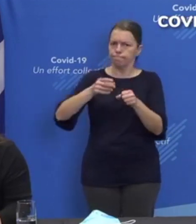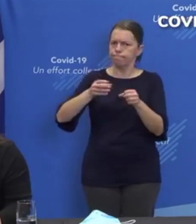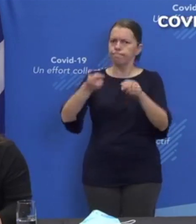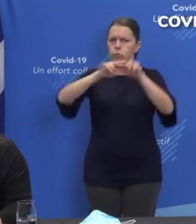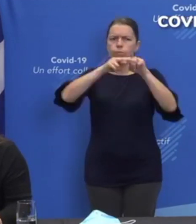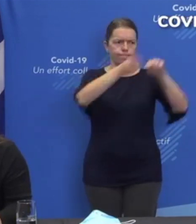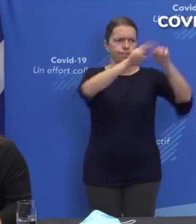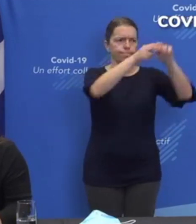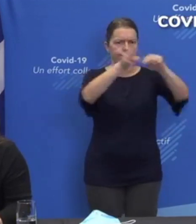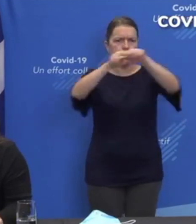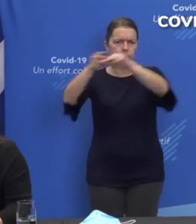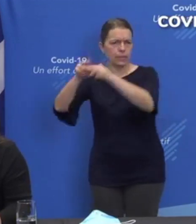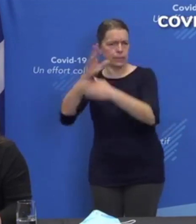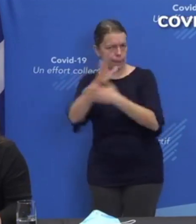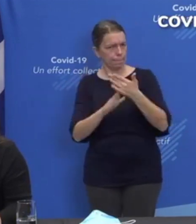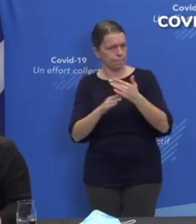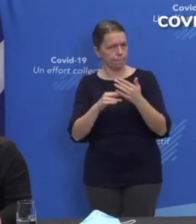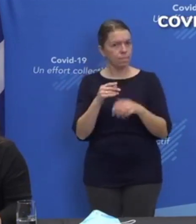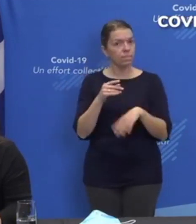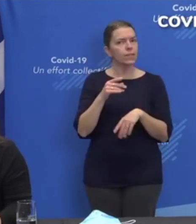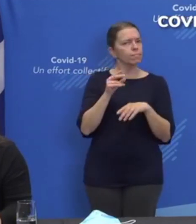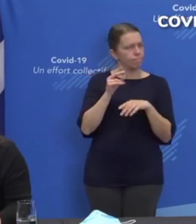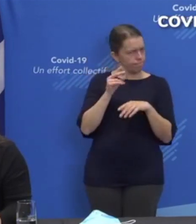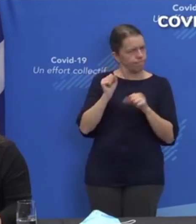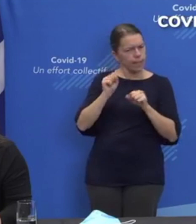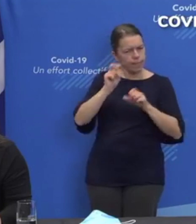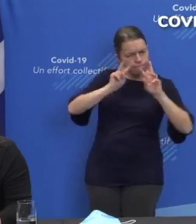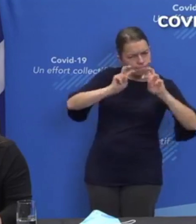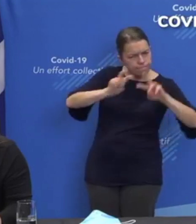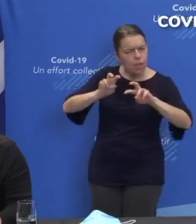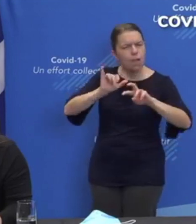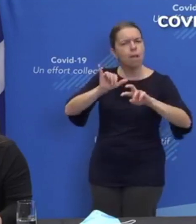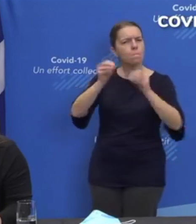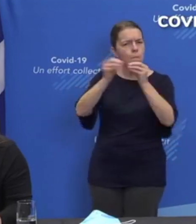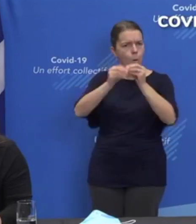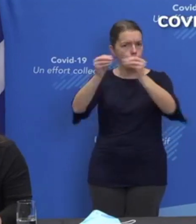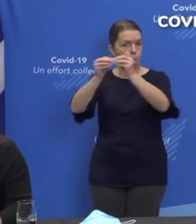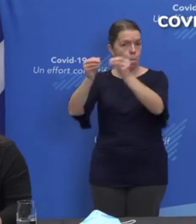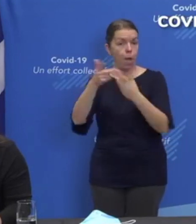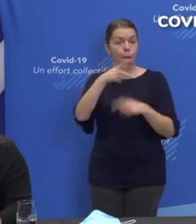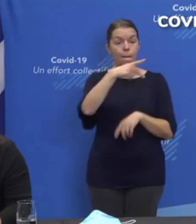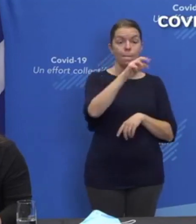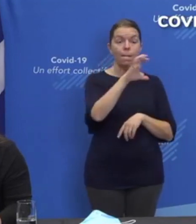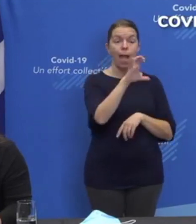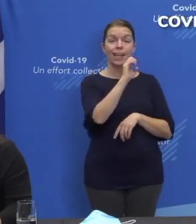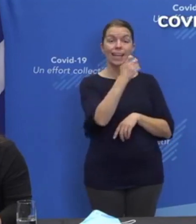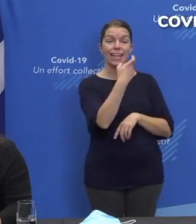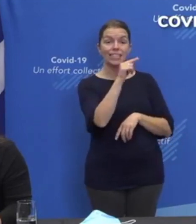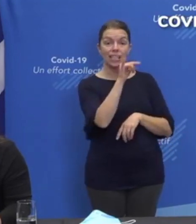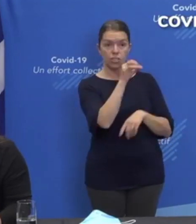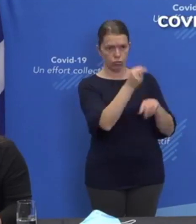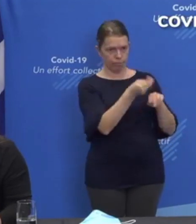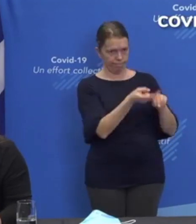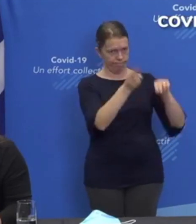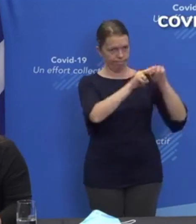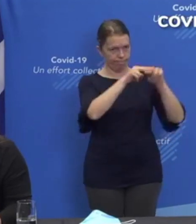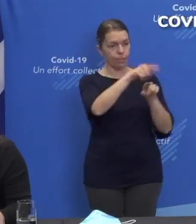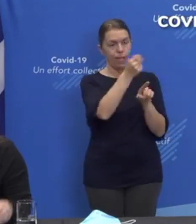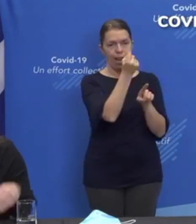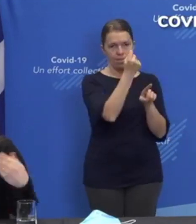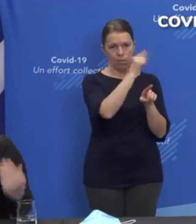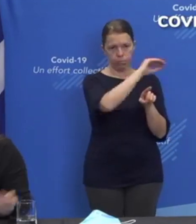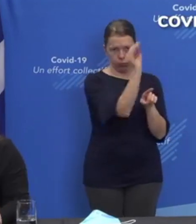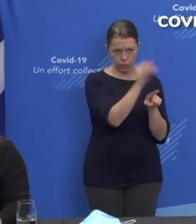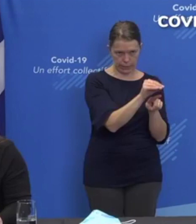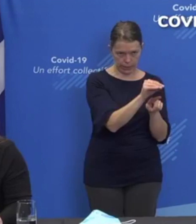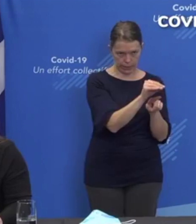higher positivity rates. We still have Parc Extension that has the highest one with 11%. And